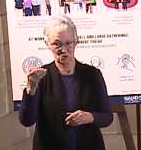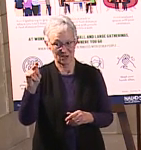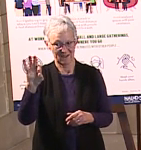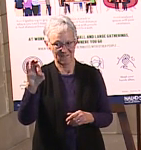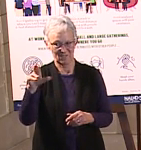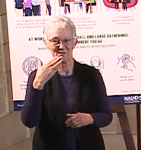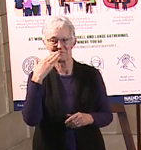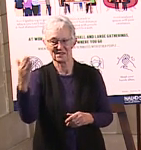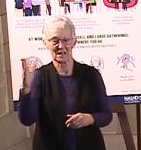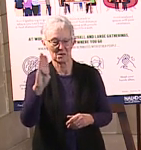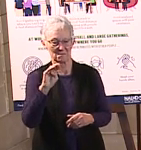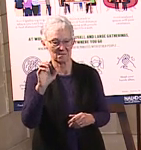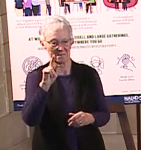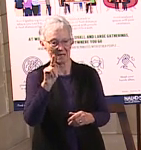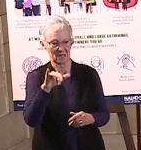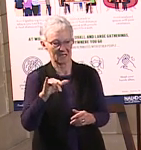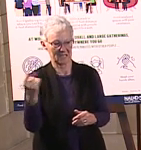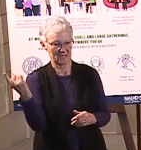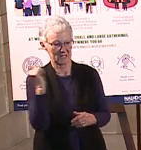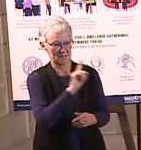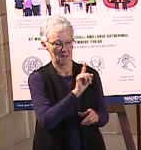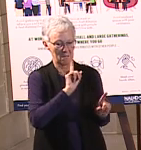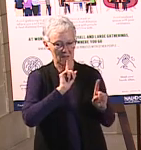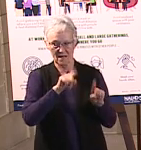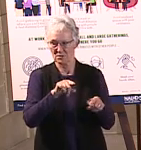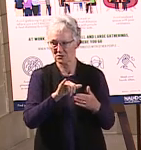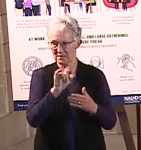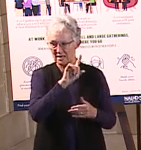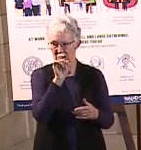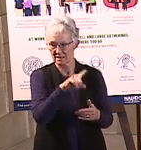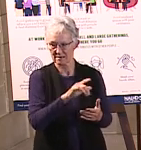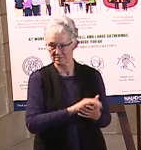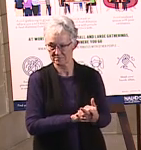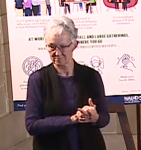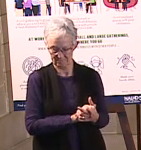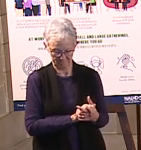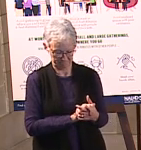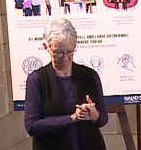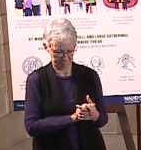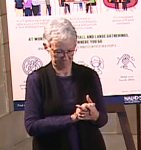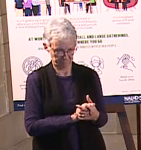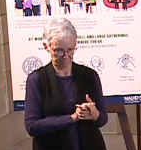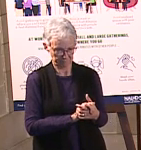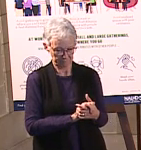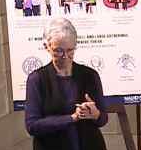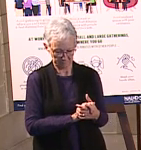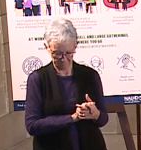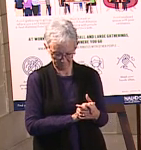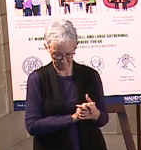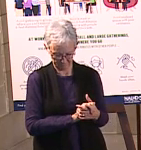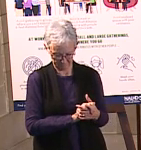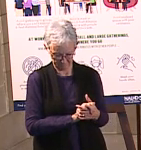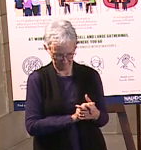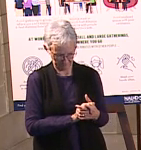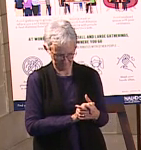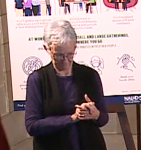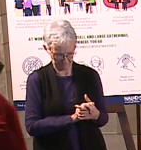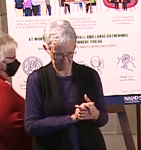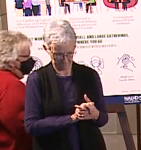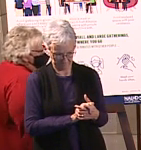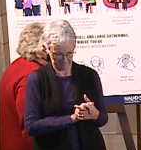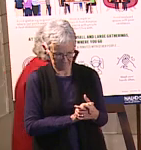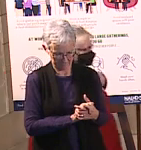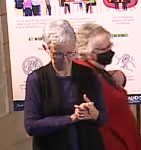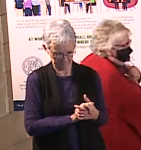Thank you, Becky. If you could help answer Martha's questions just with regard to what are the requirements to be an essential